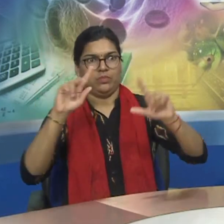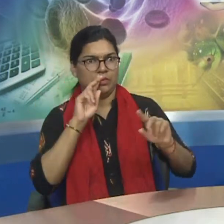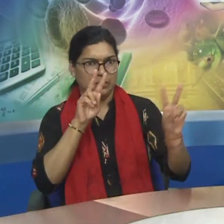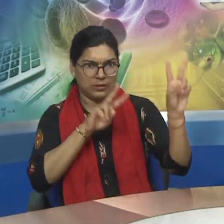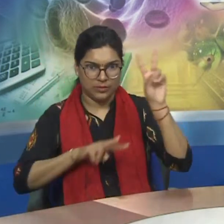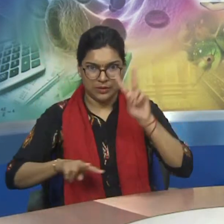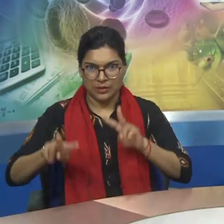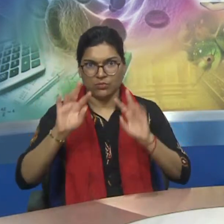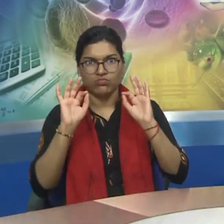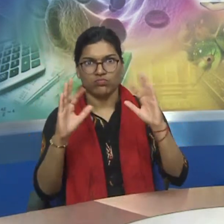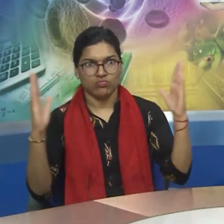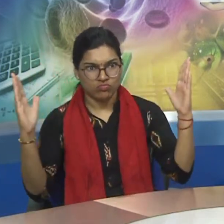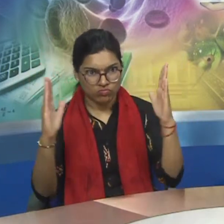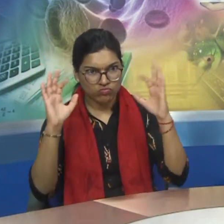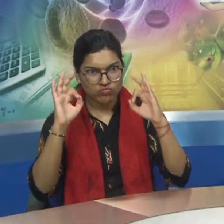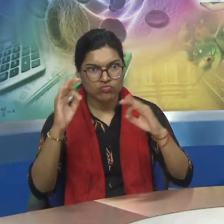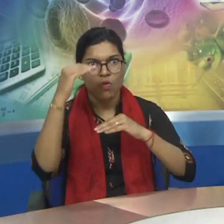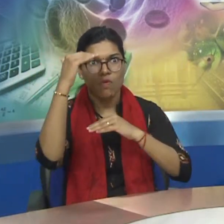Print preview.